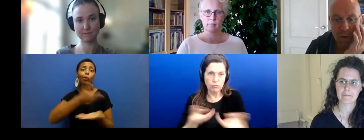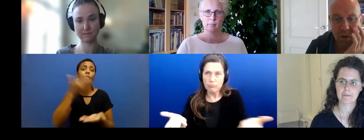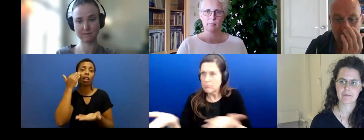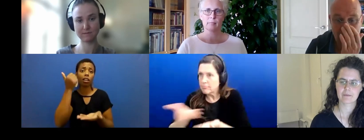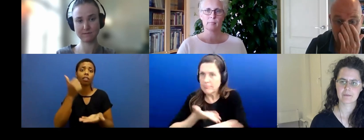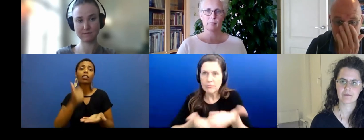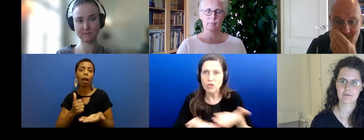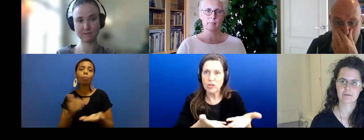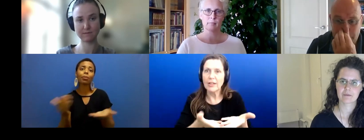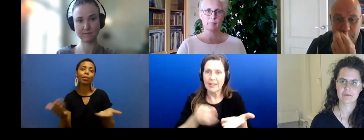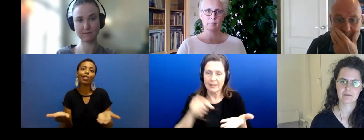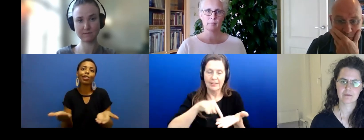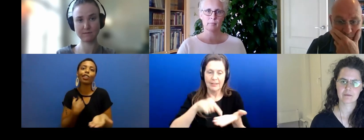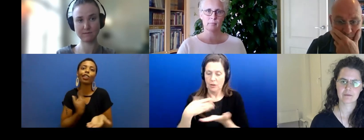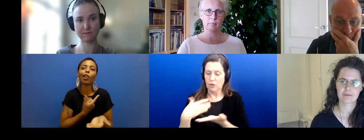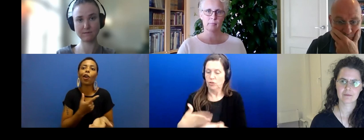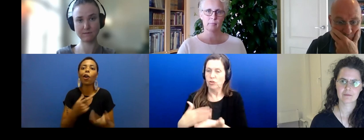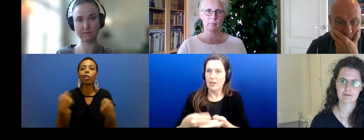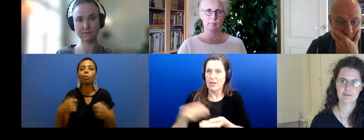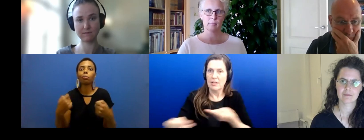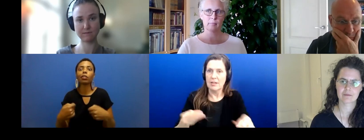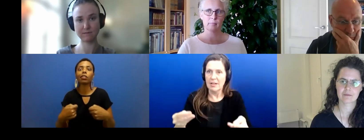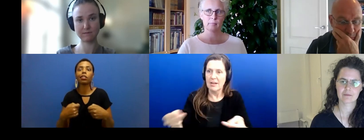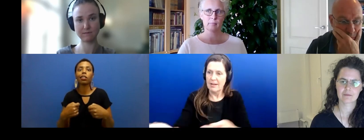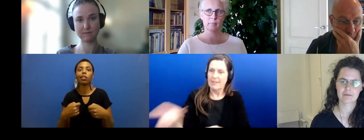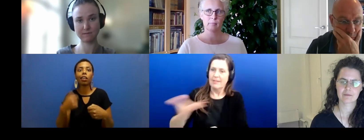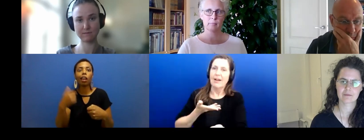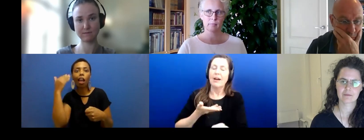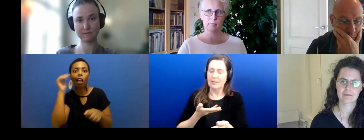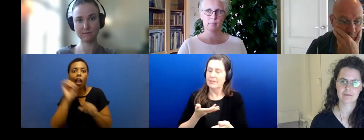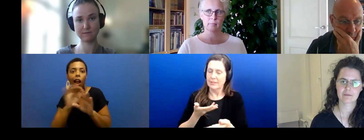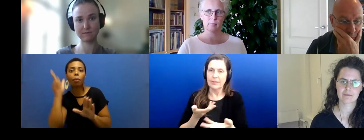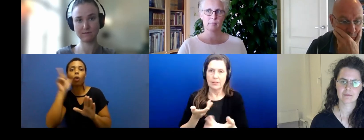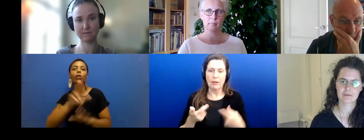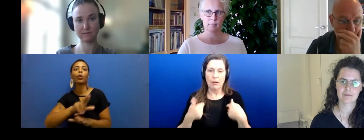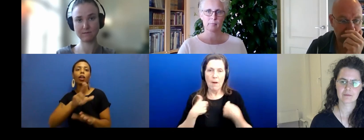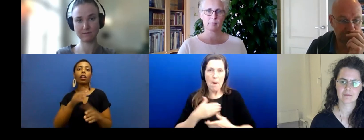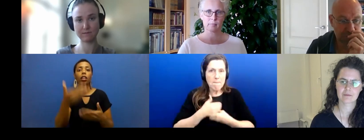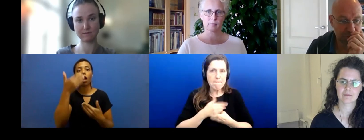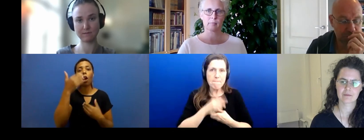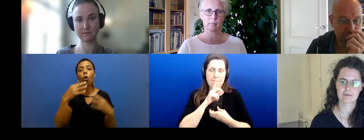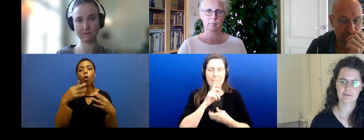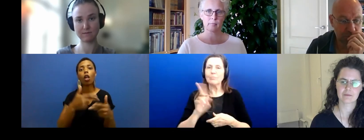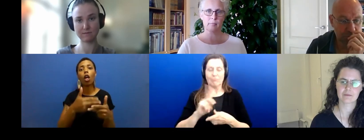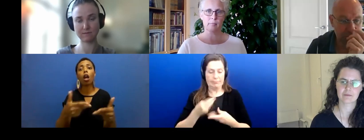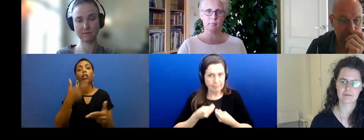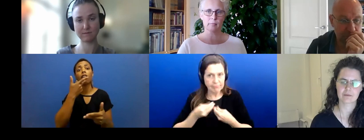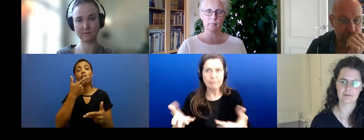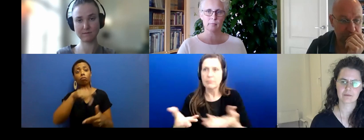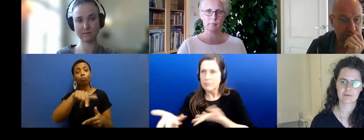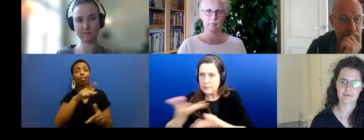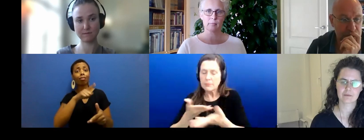want to be able to take everything that everybody has. So sharing all of these specific